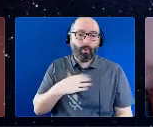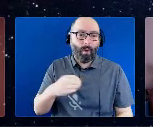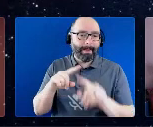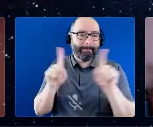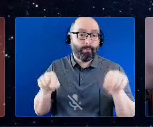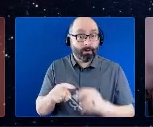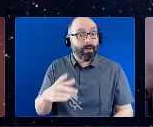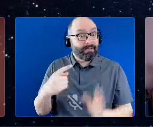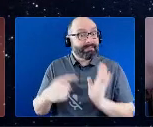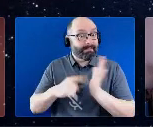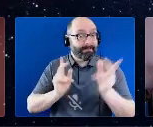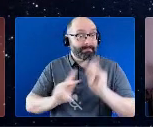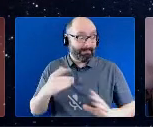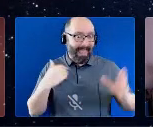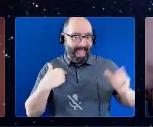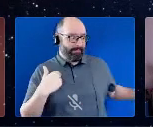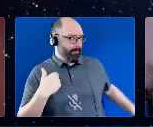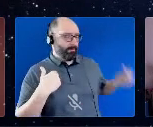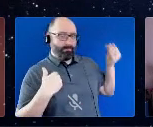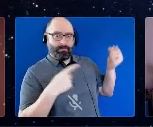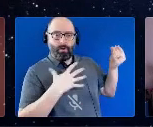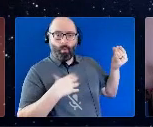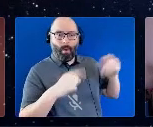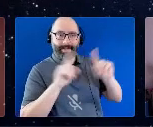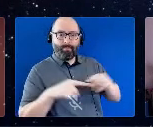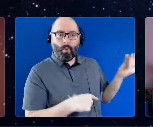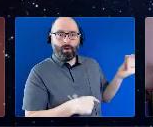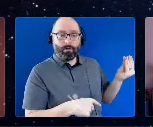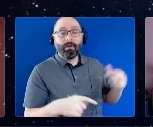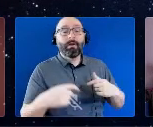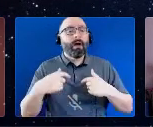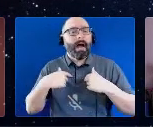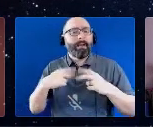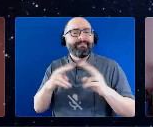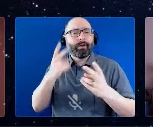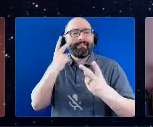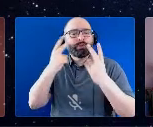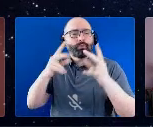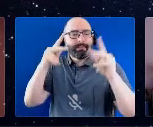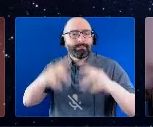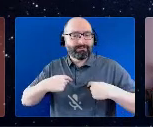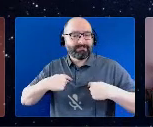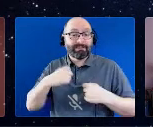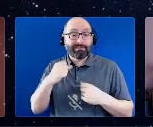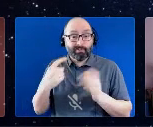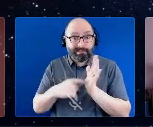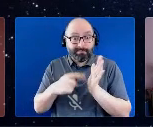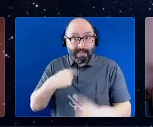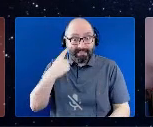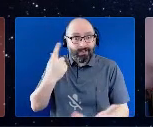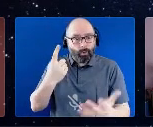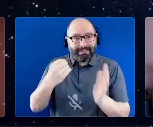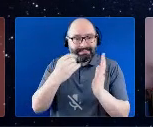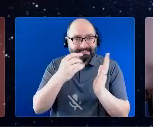have whiteboards next to them. Whatever works for you. I'm also a visual person. I think sketching can really help trying to